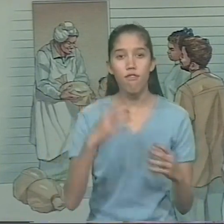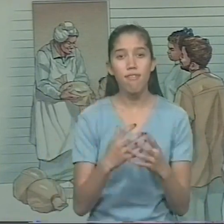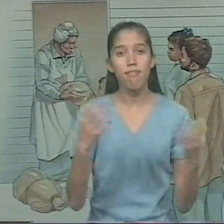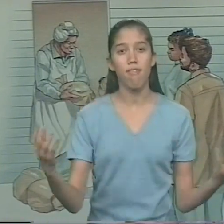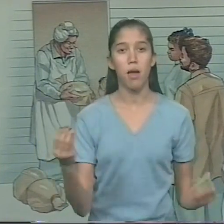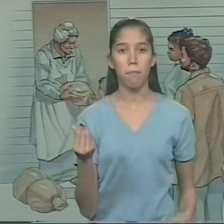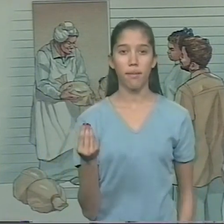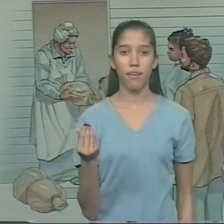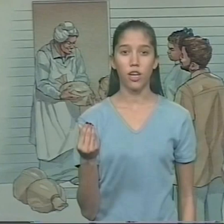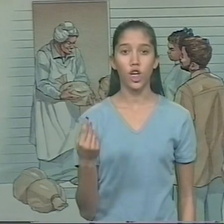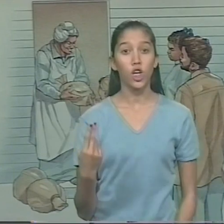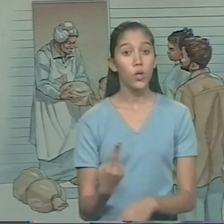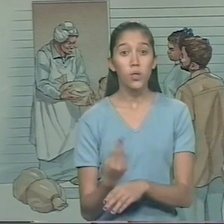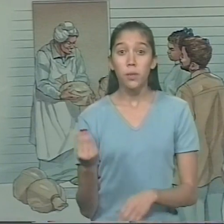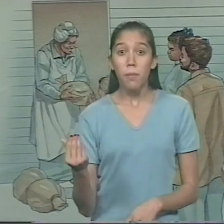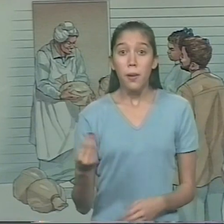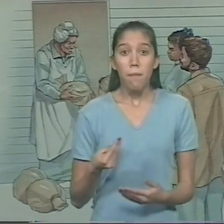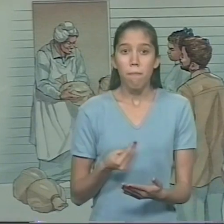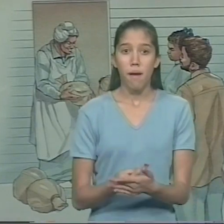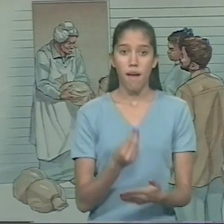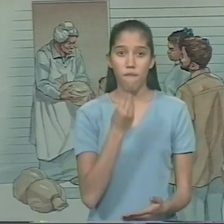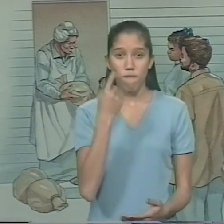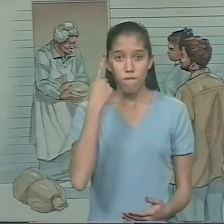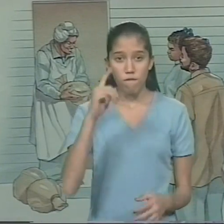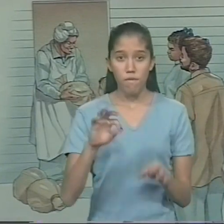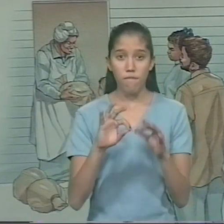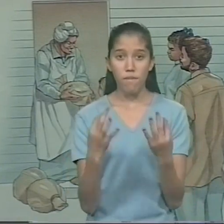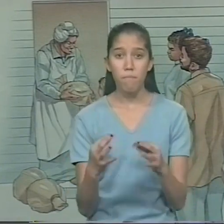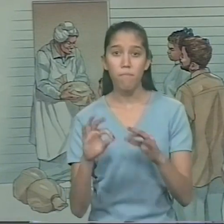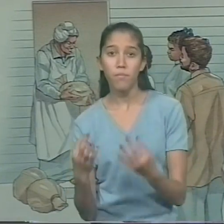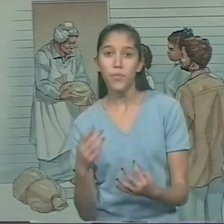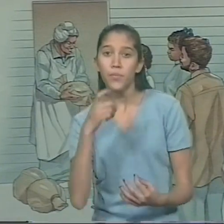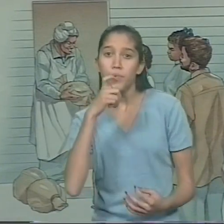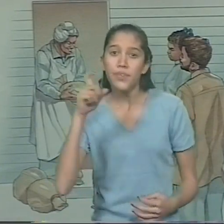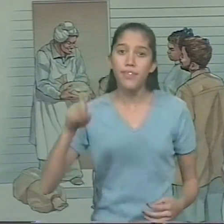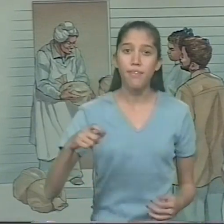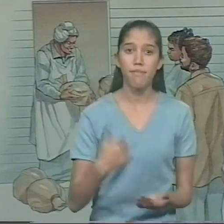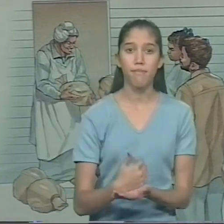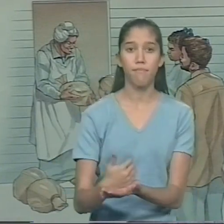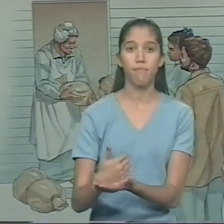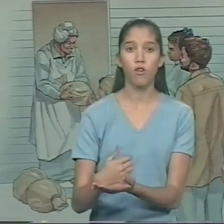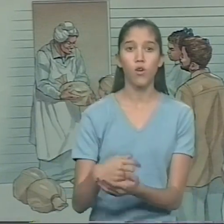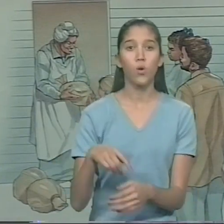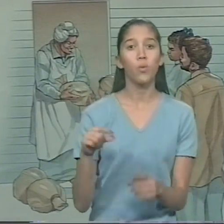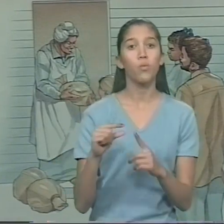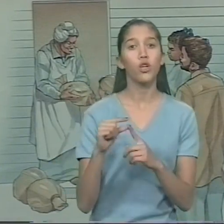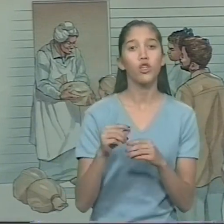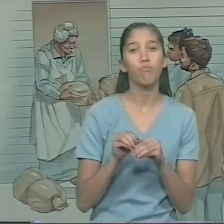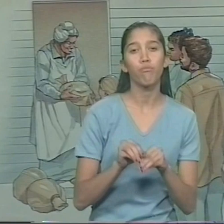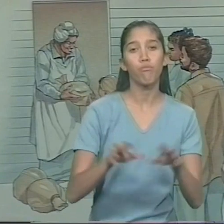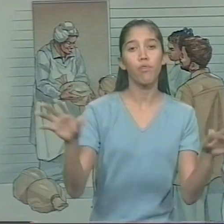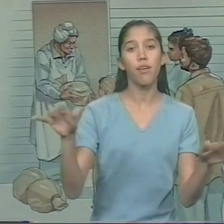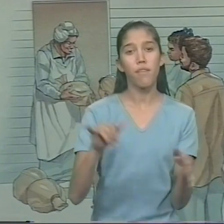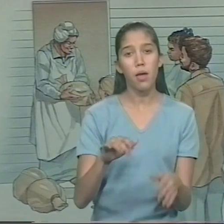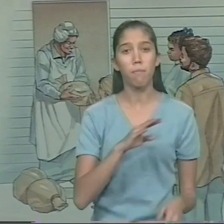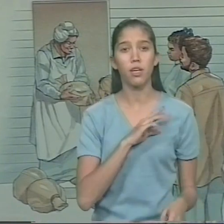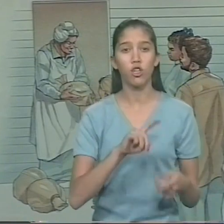money. Biddy used this money to buy food for families who needed help. Word spread that Bidy Mason was a friend to those in